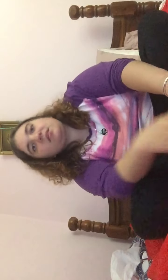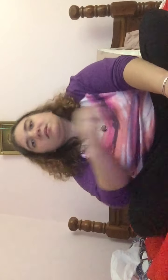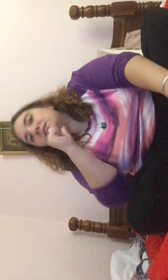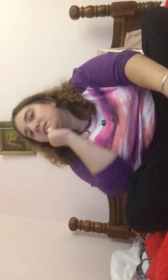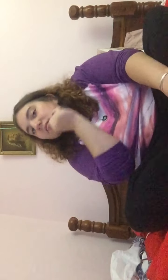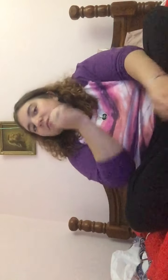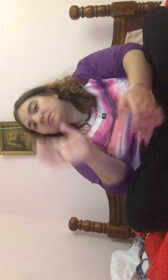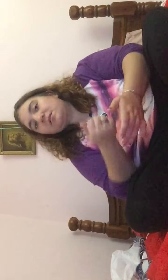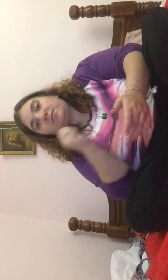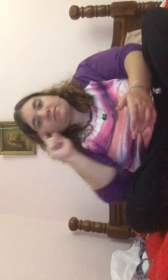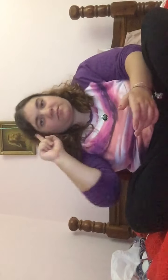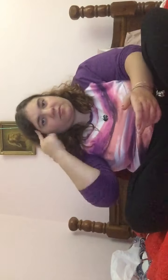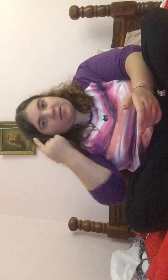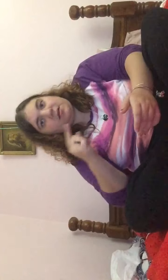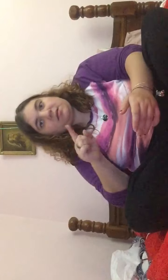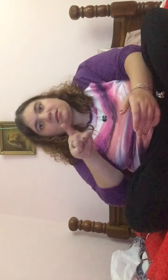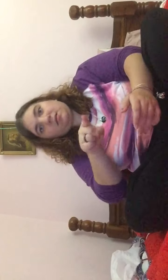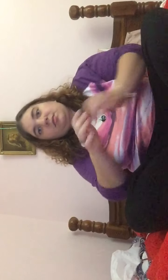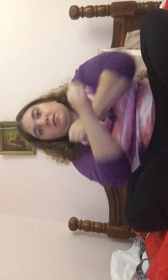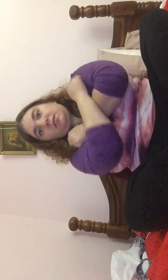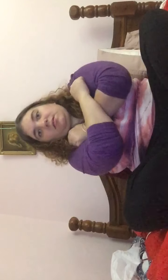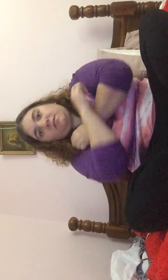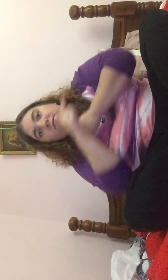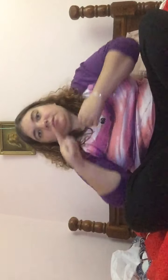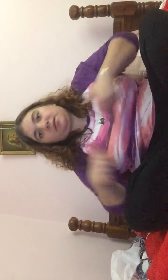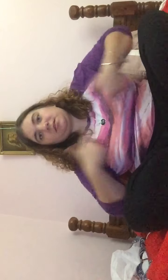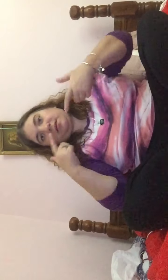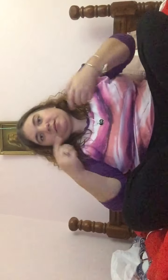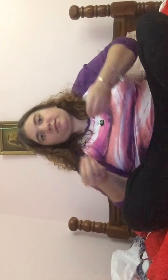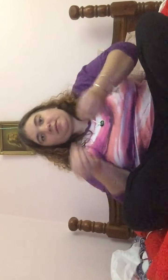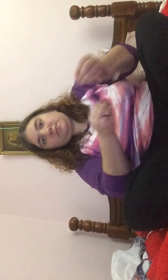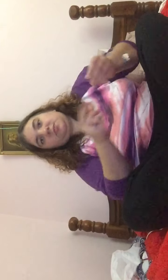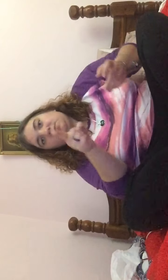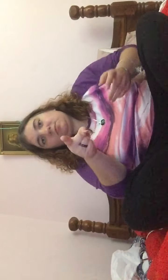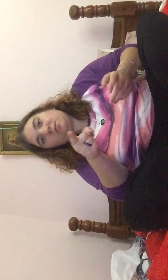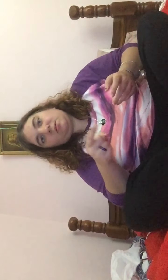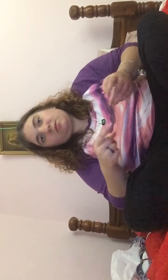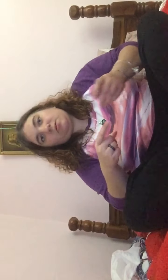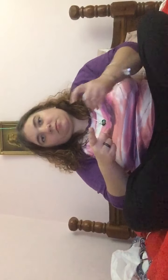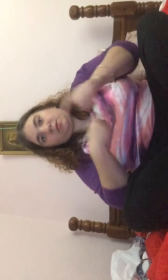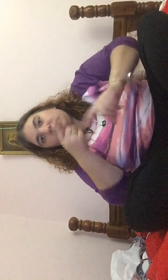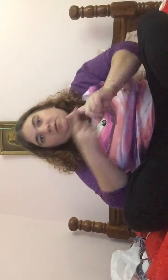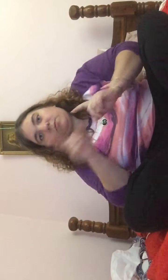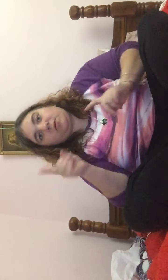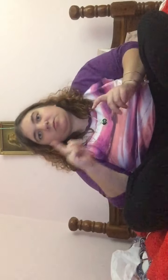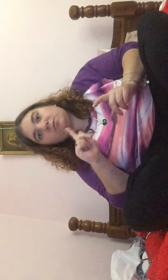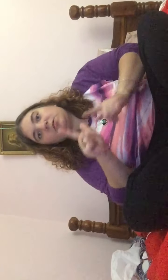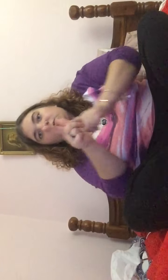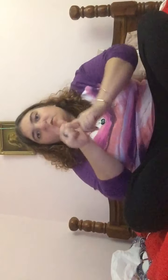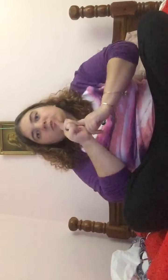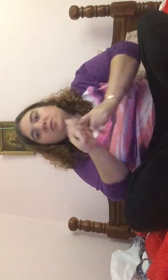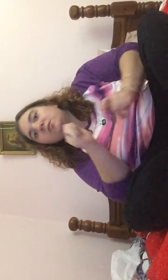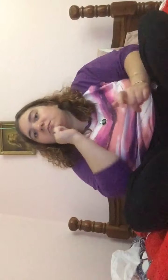Don't take for granted the love this life gives you When you get where you're going Don't